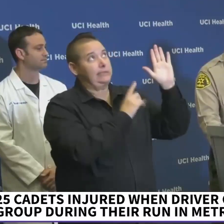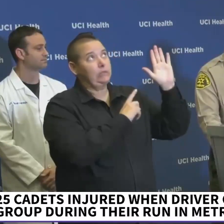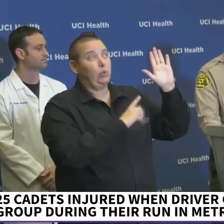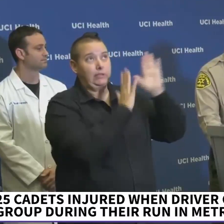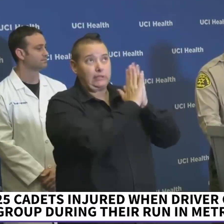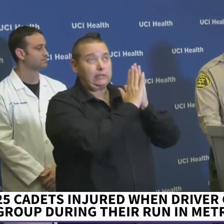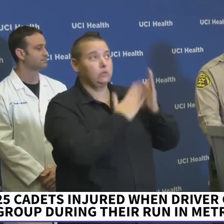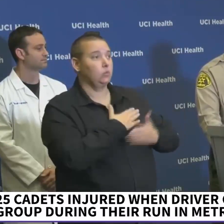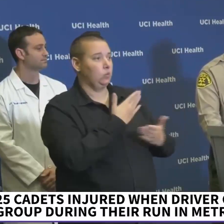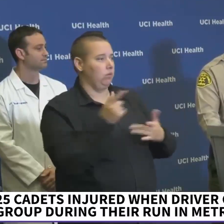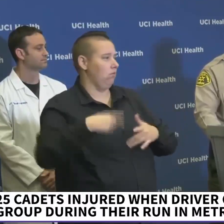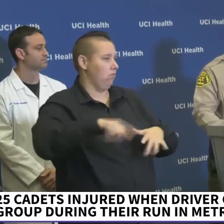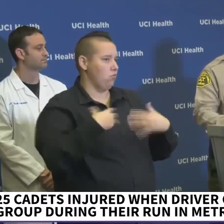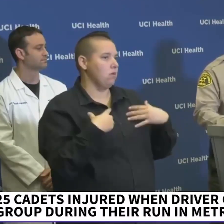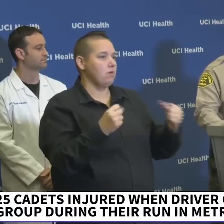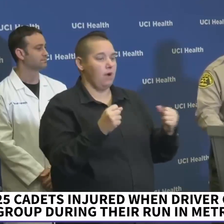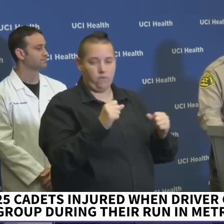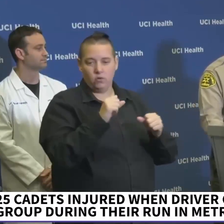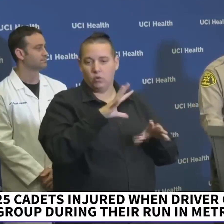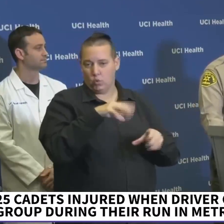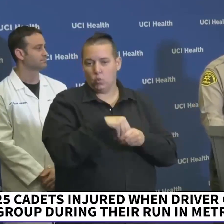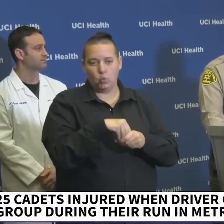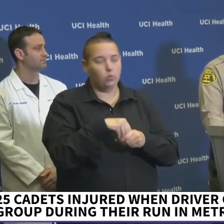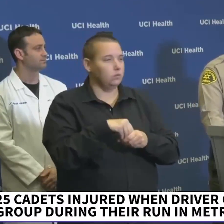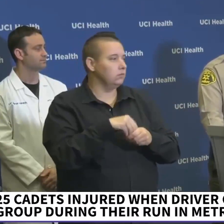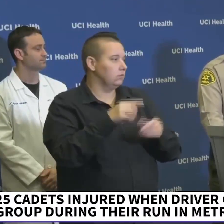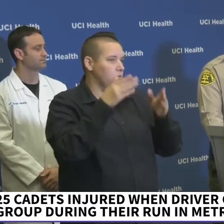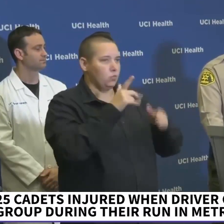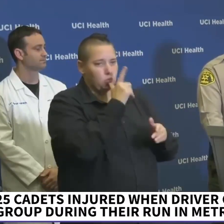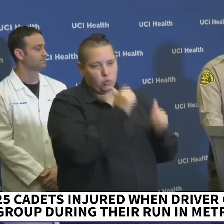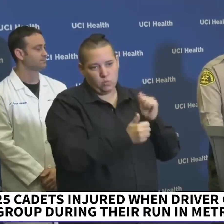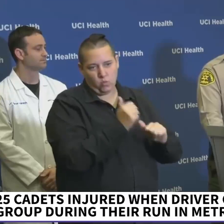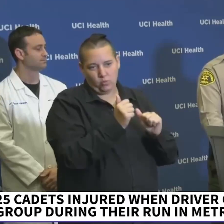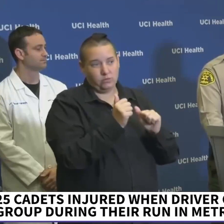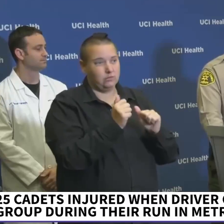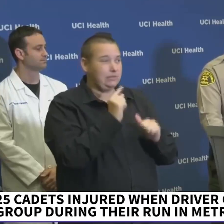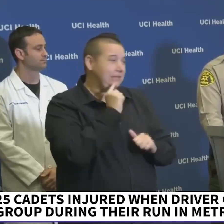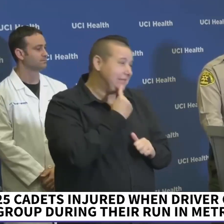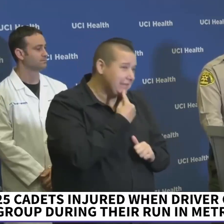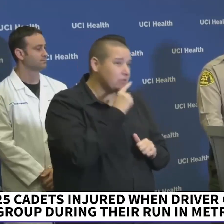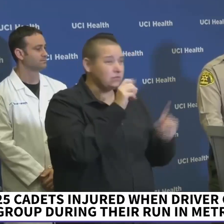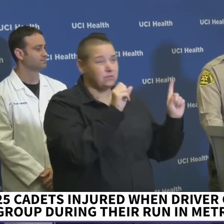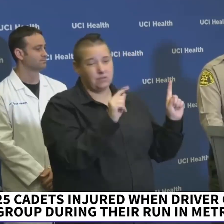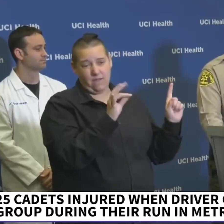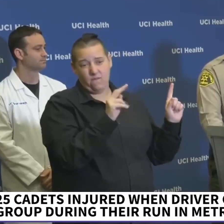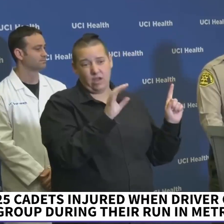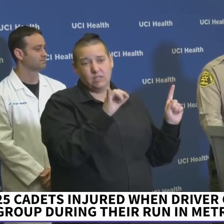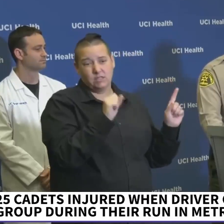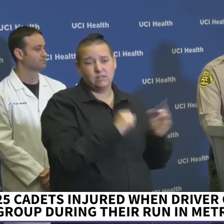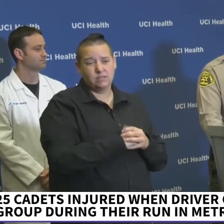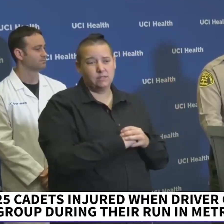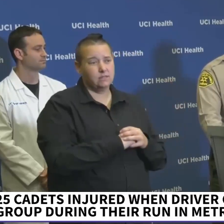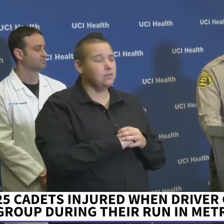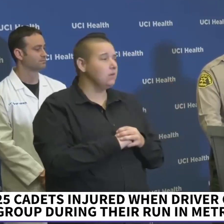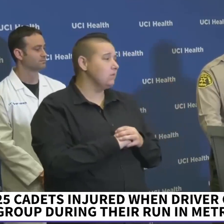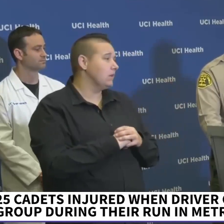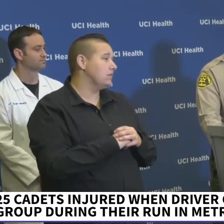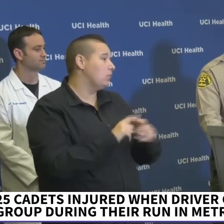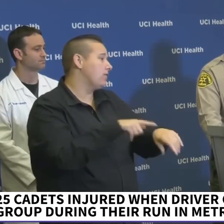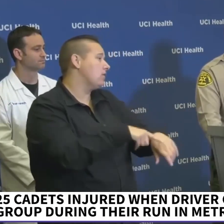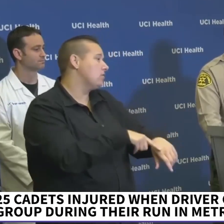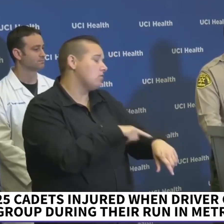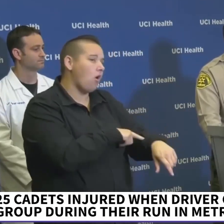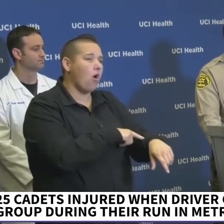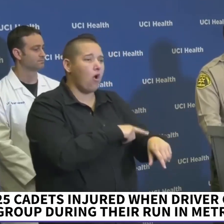willing, they'll be able to recover all of them, even the one who is currently in the most critical state at St. Francis. But they're just going to